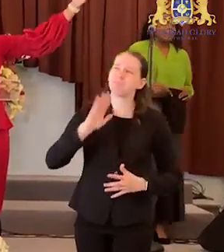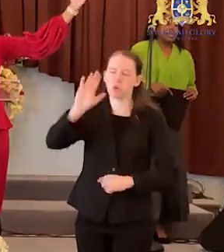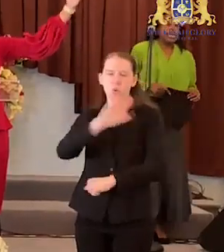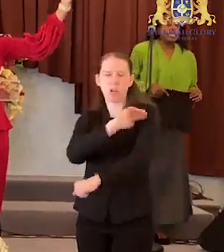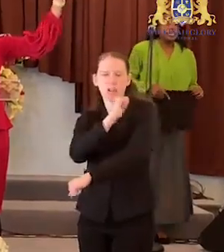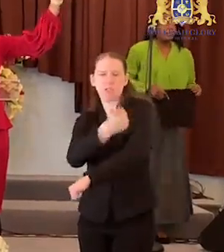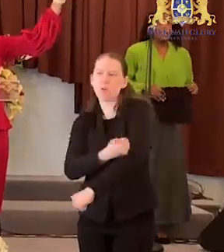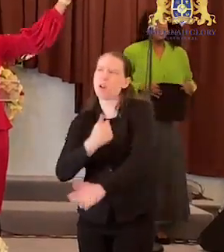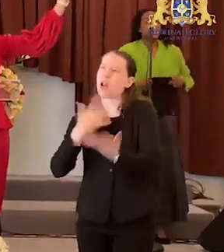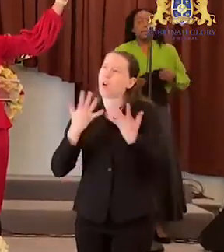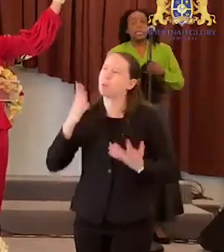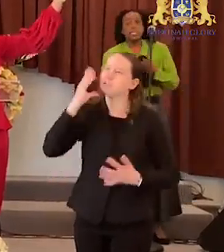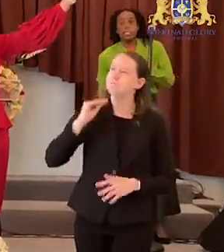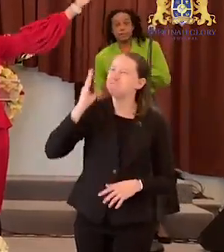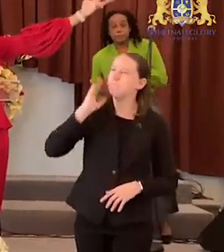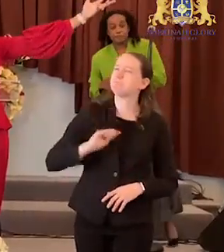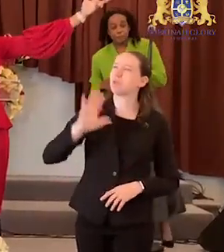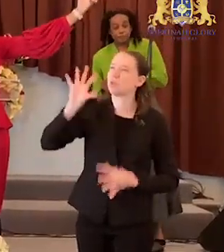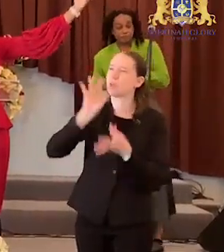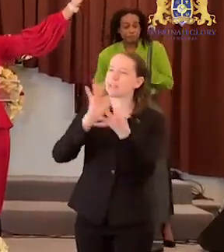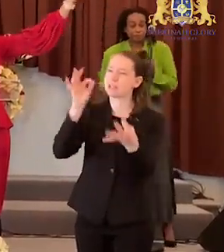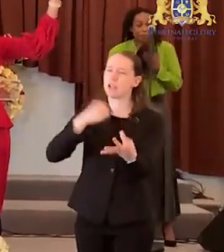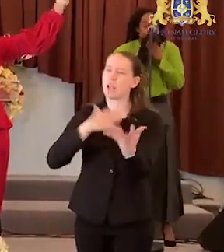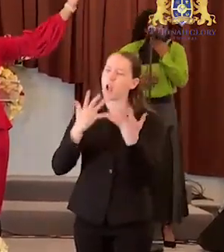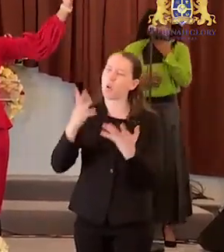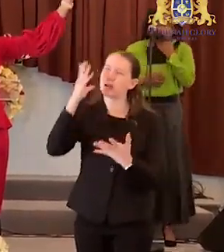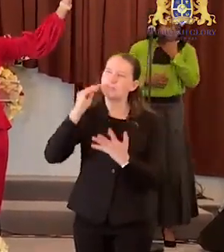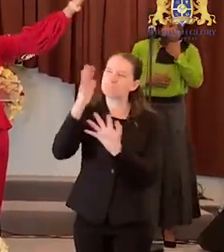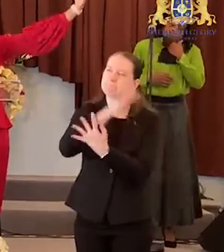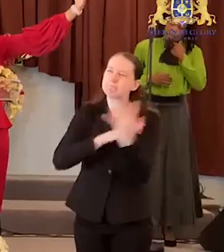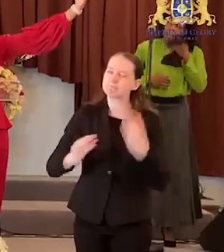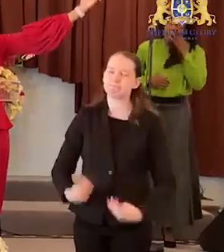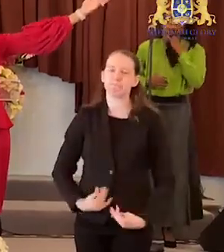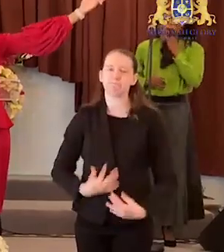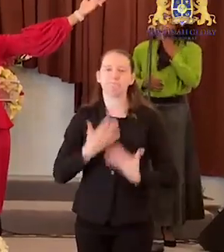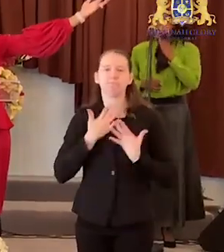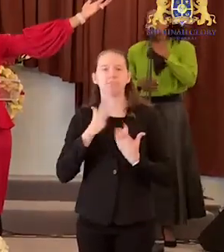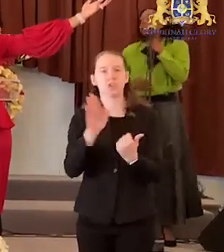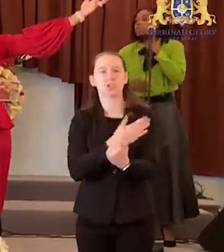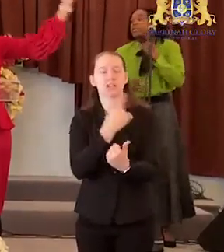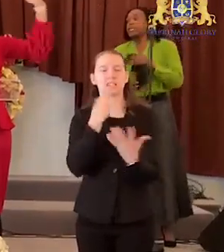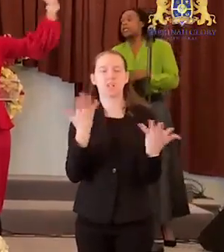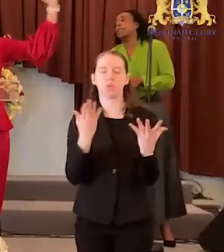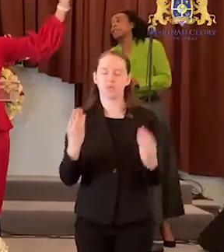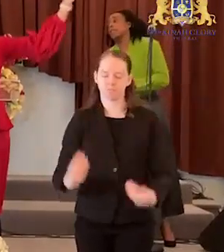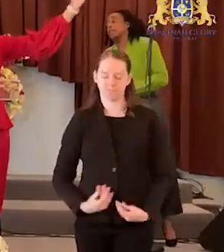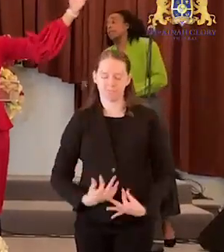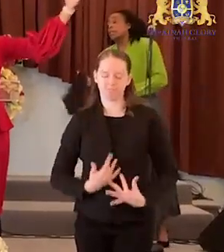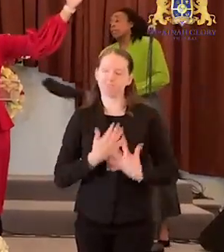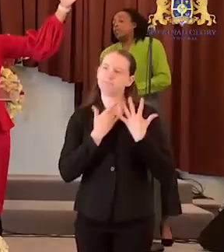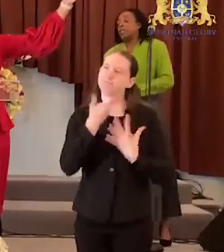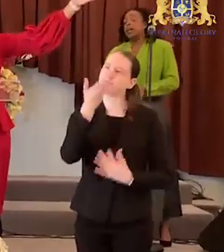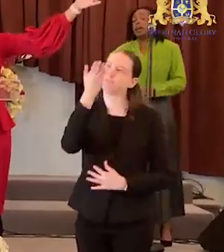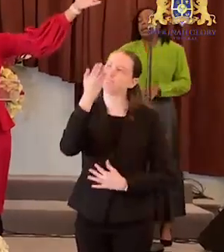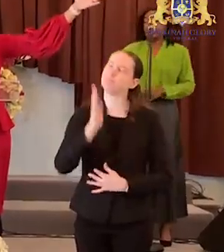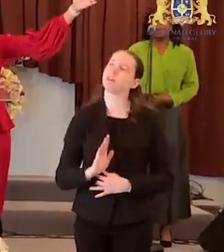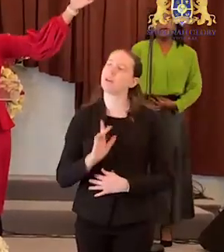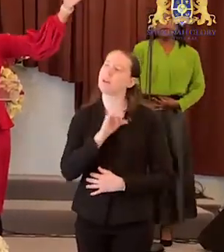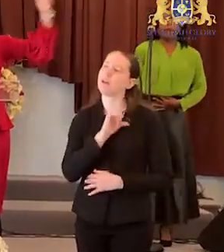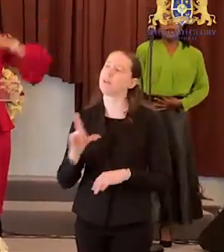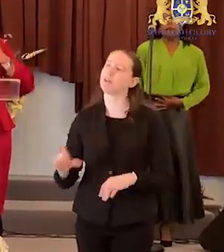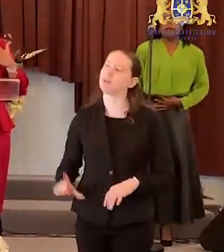in your anointing. I want to walk in your spirit. And the song says, fill me up, God. Fill me up, oh